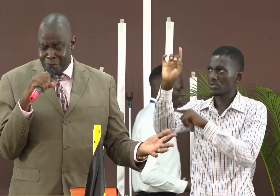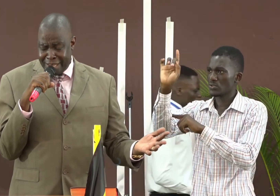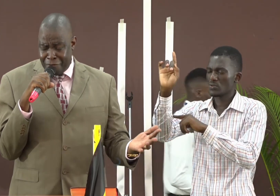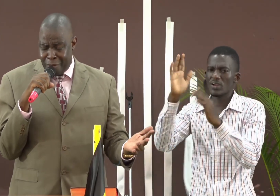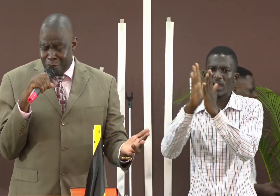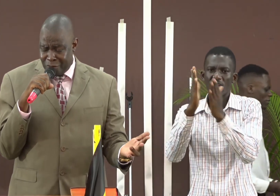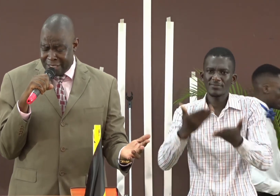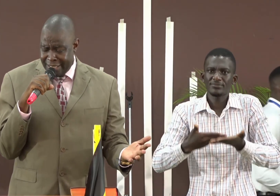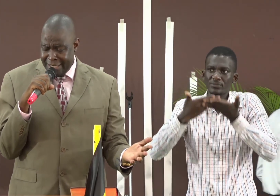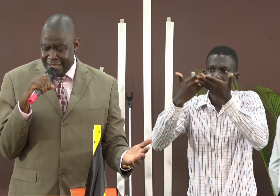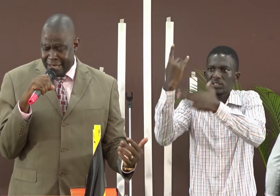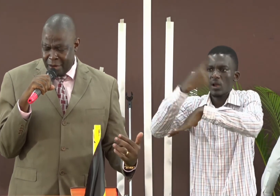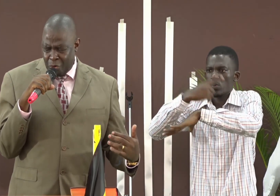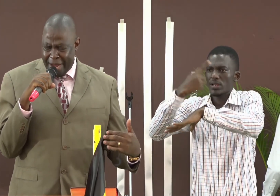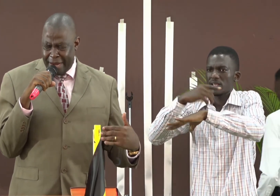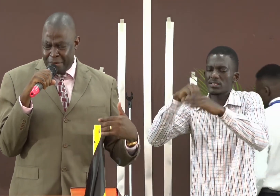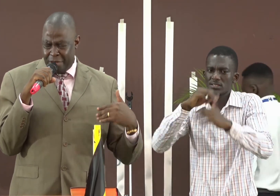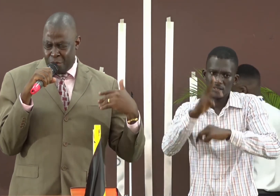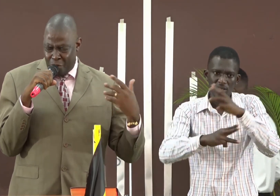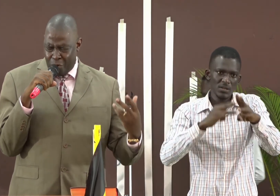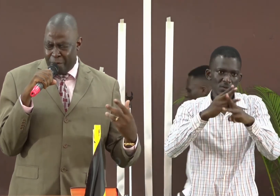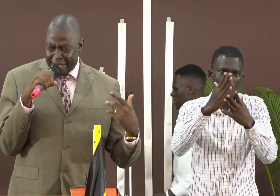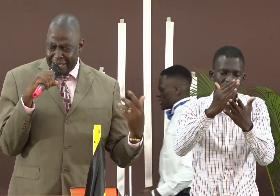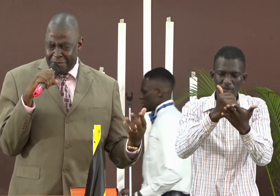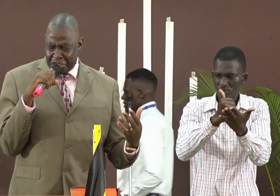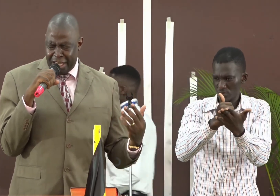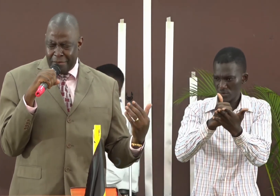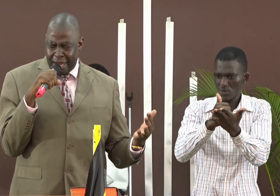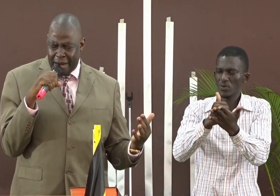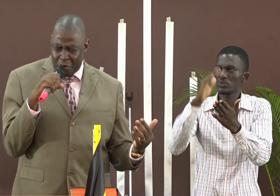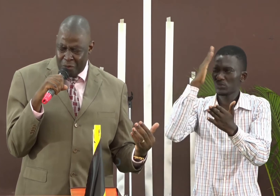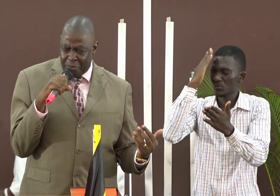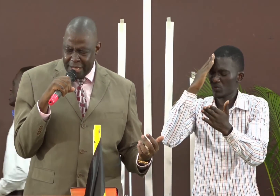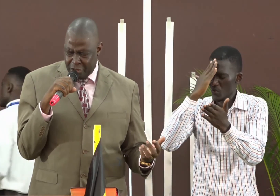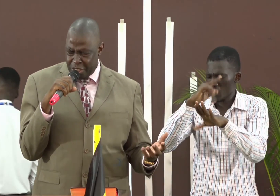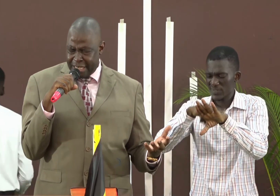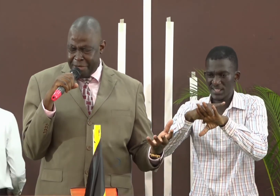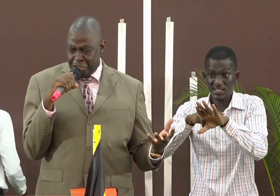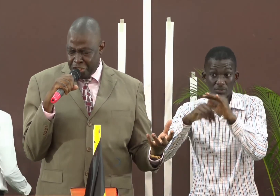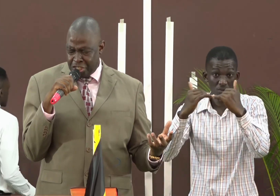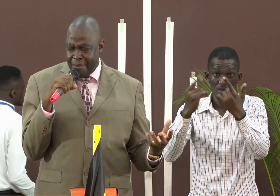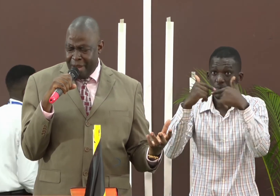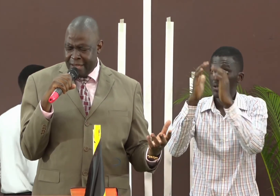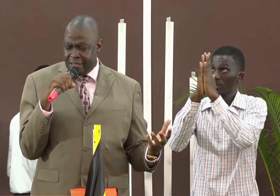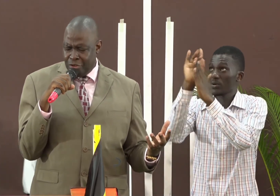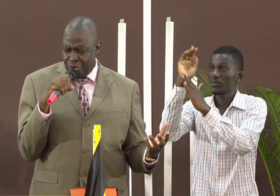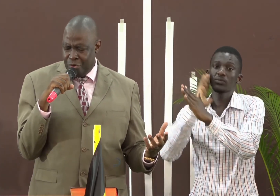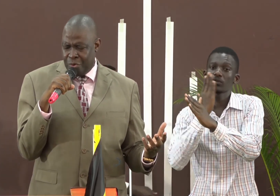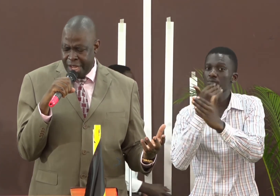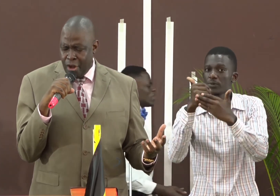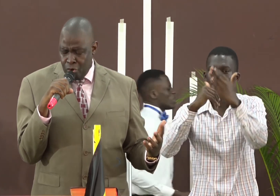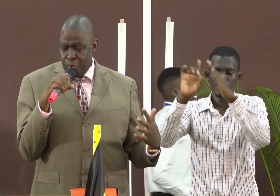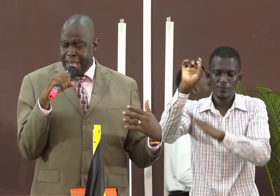Gatulete na kuzafe munsi kubanga buli rumoru manyi n'ebiseera byalwo tusabe kisa